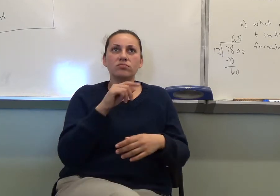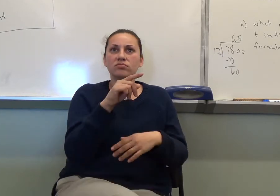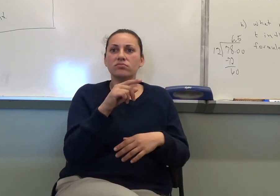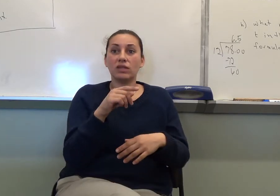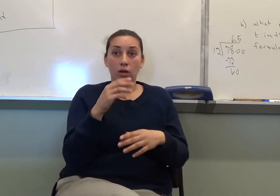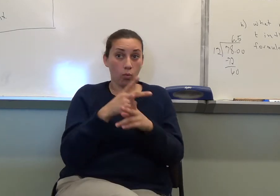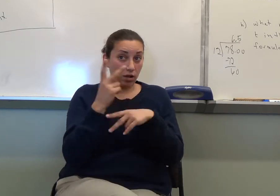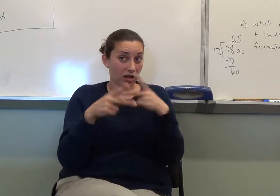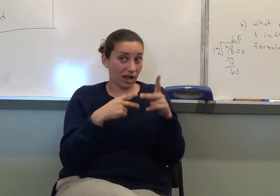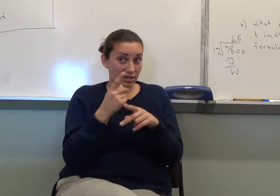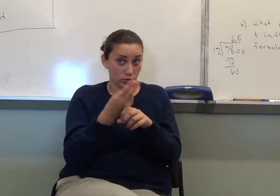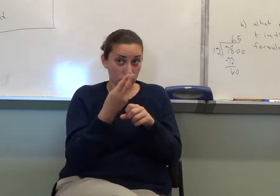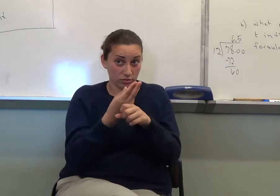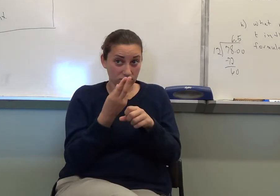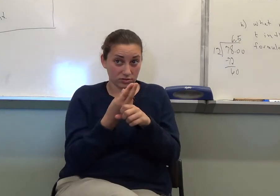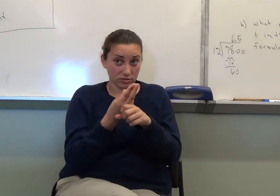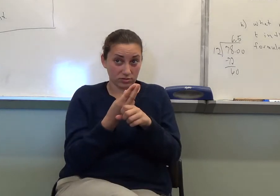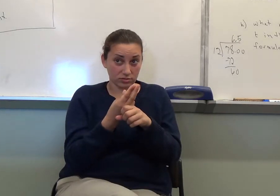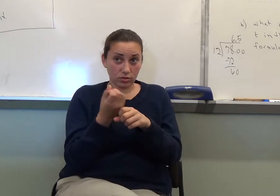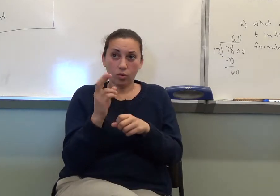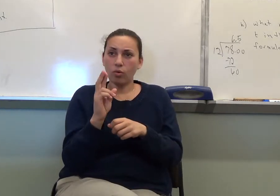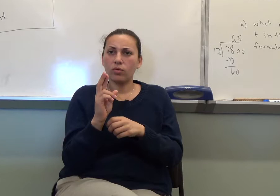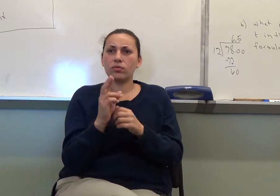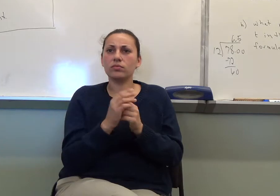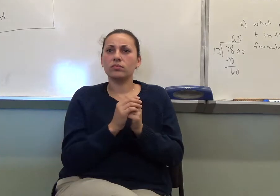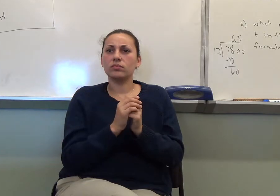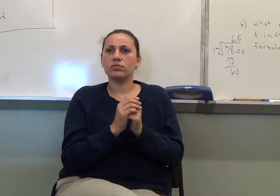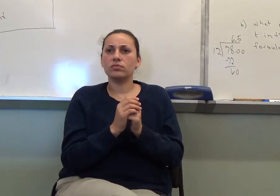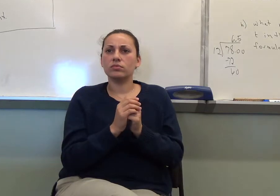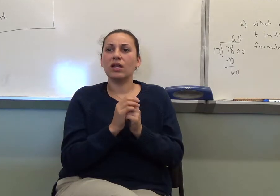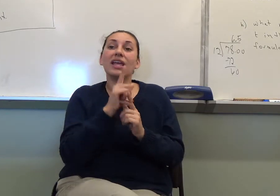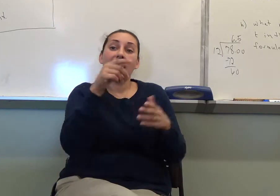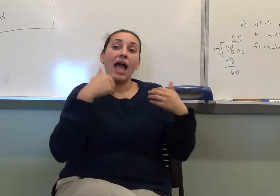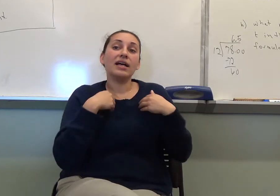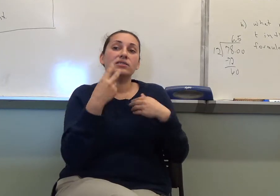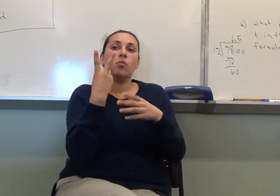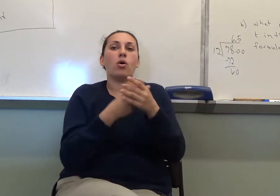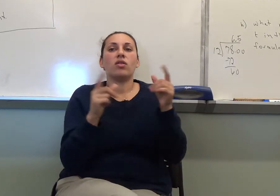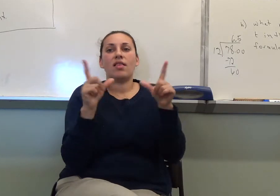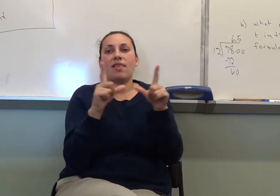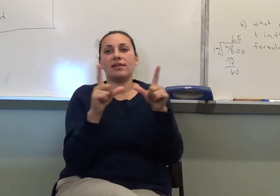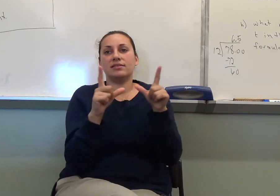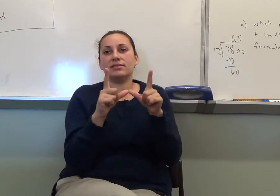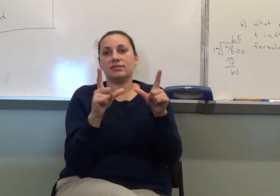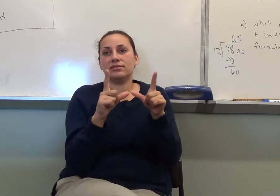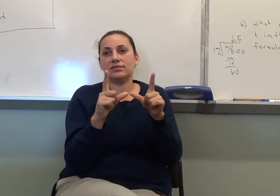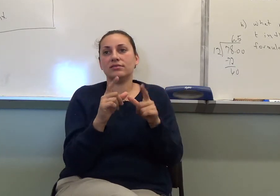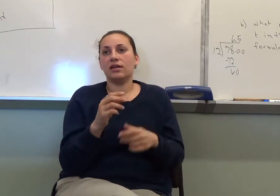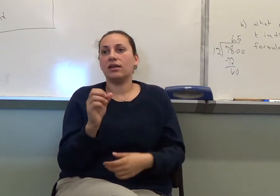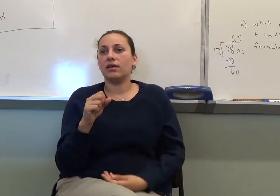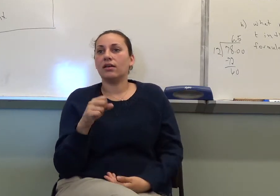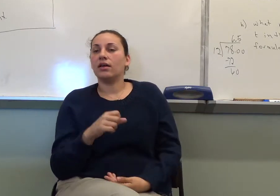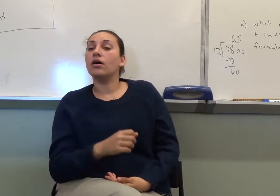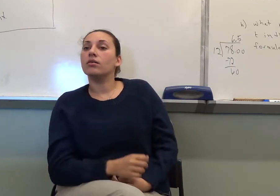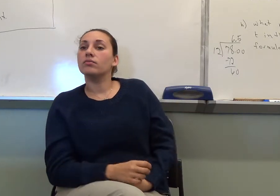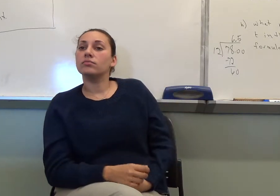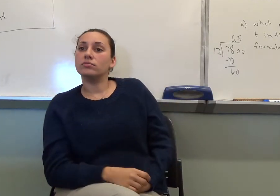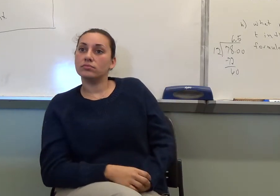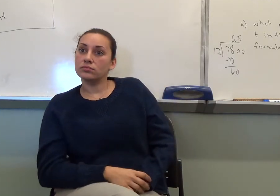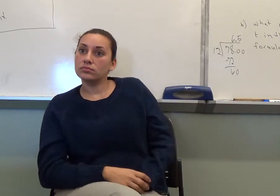$2,000, because we're investing $2,000 rather than $1,000, so that's our principal. Then we're going to have